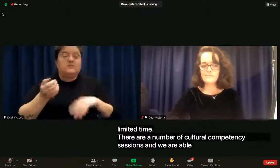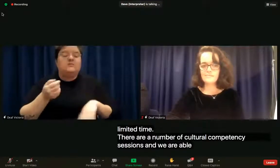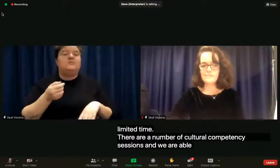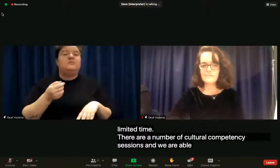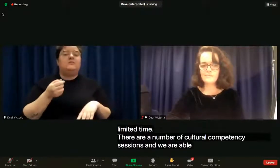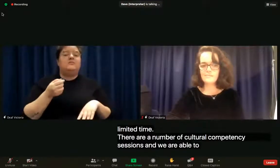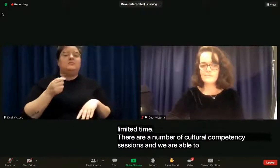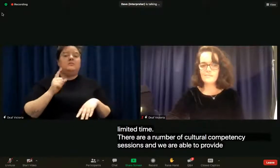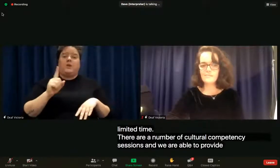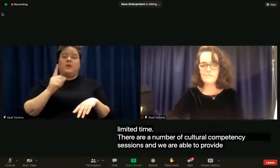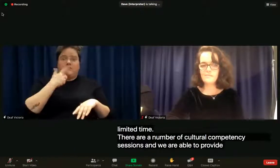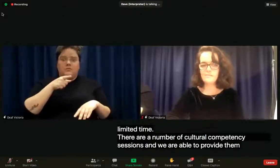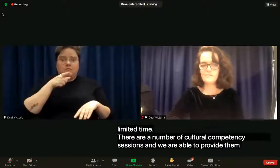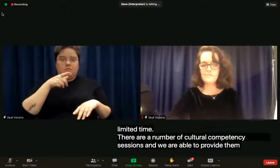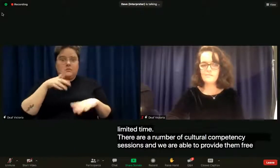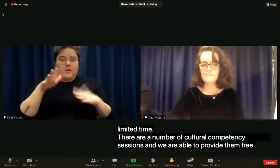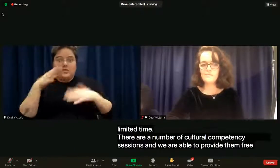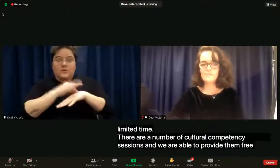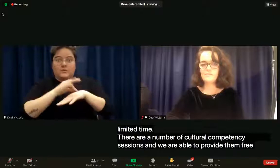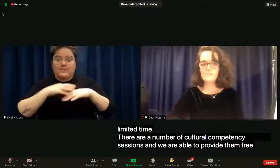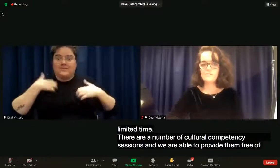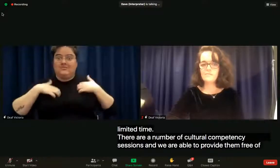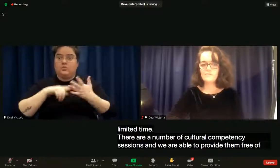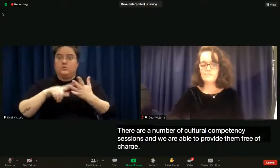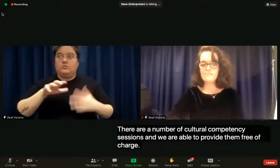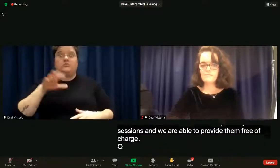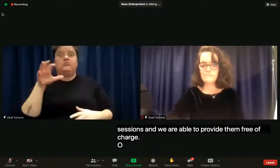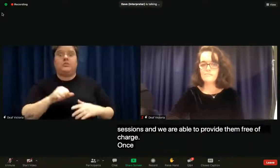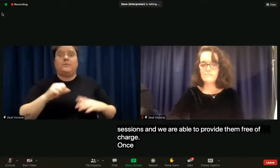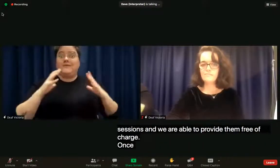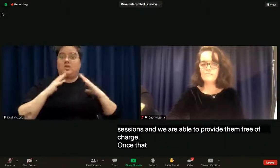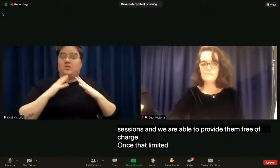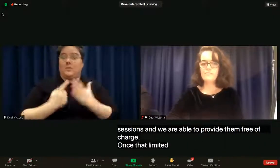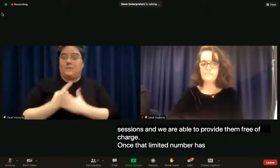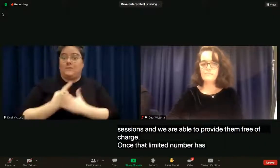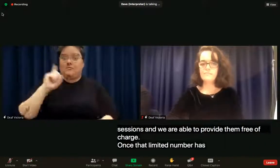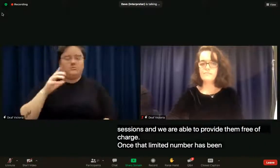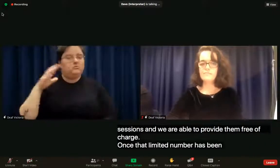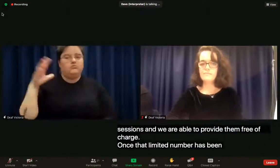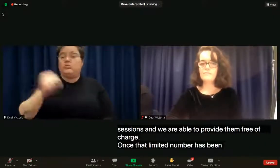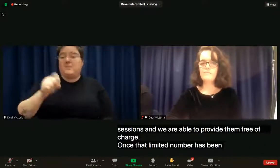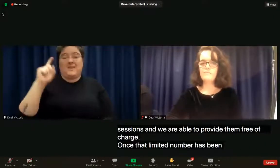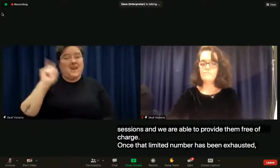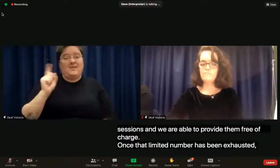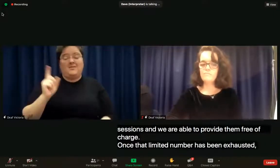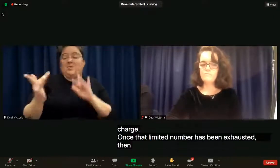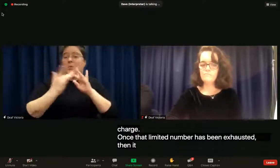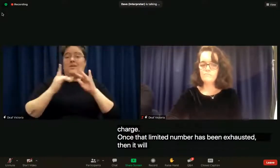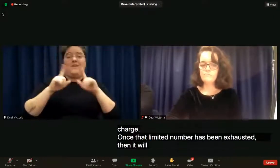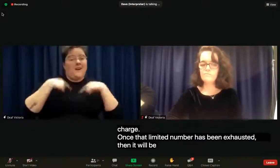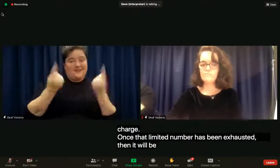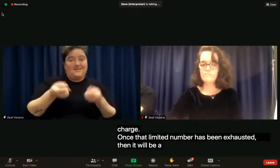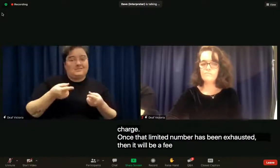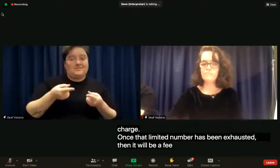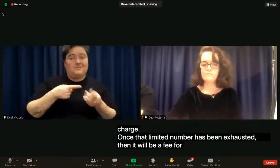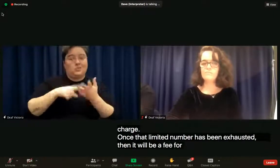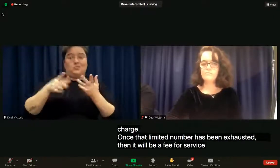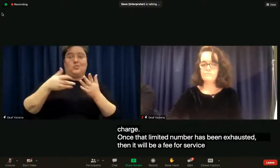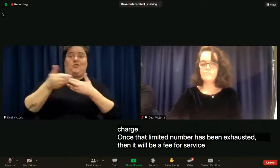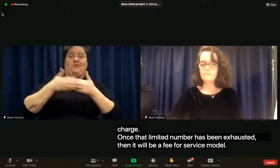Once that limited number has been exhausted, then it will be a fee-for-service model. So please do jump on the opportunity now, get in contact